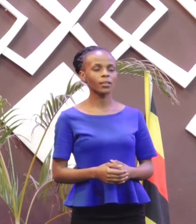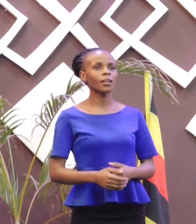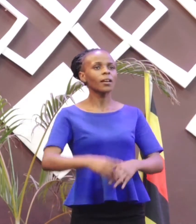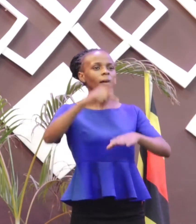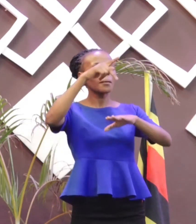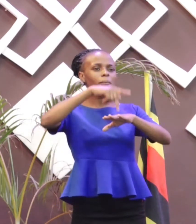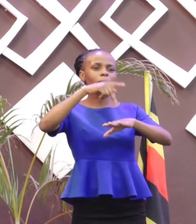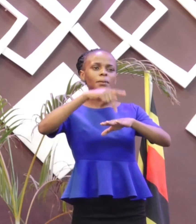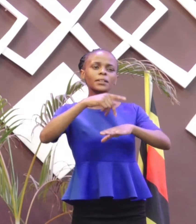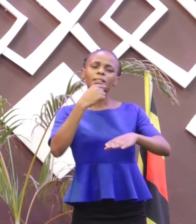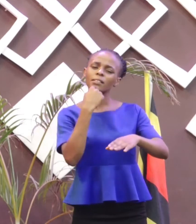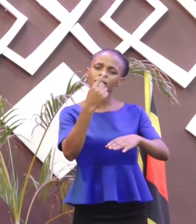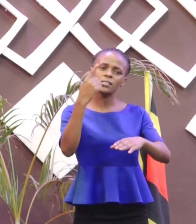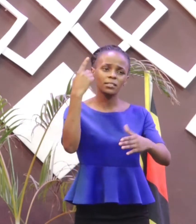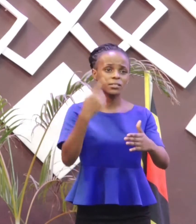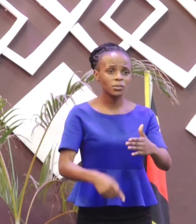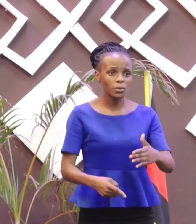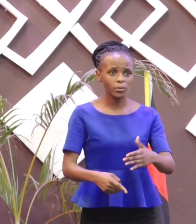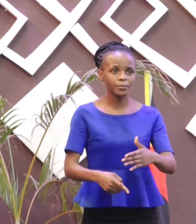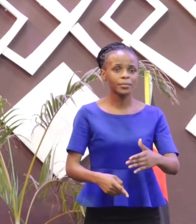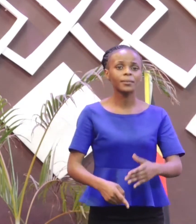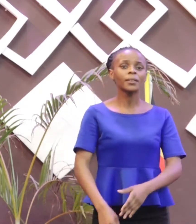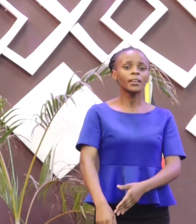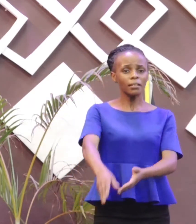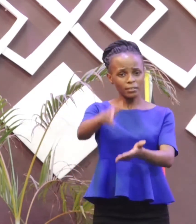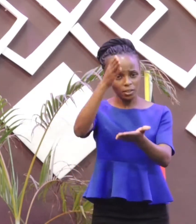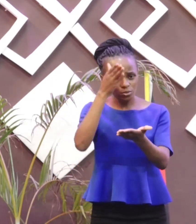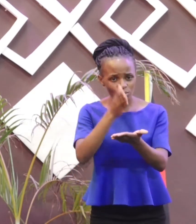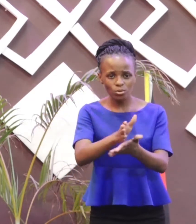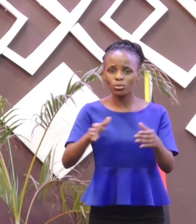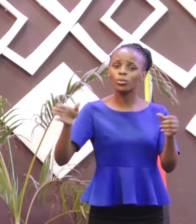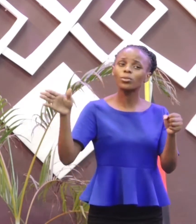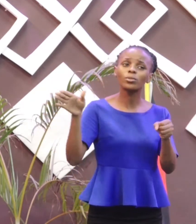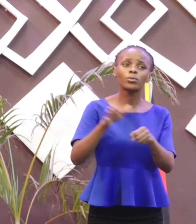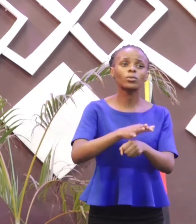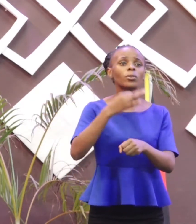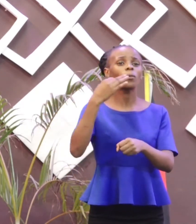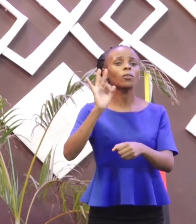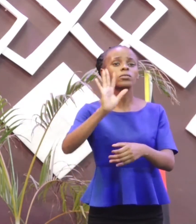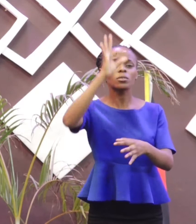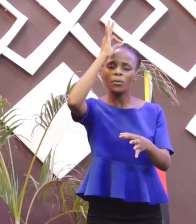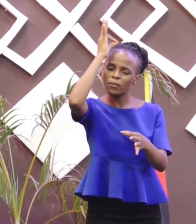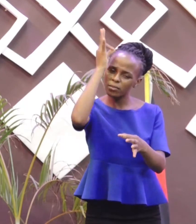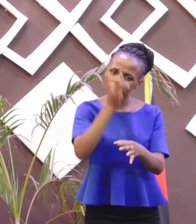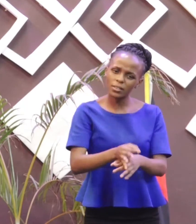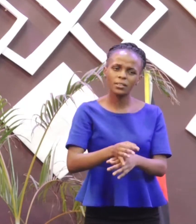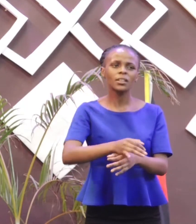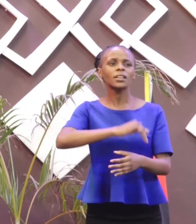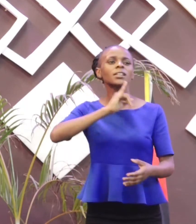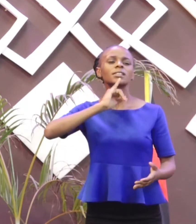Apostle Peter tells us that the genuine faith is of great worth than